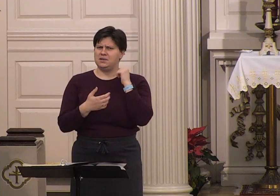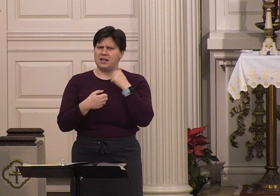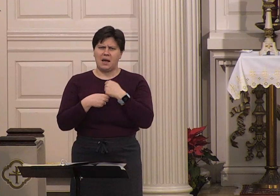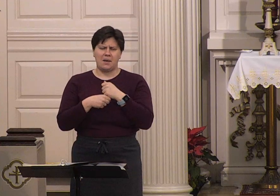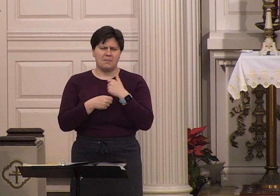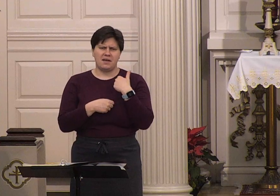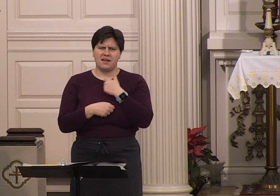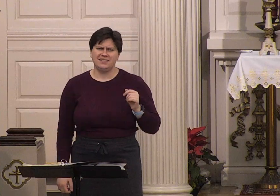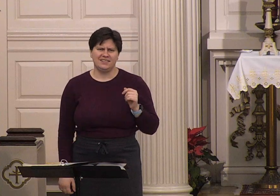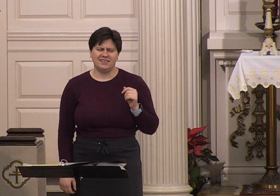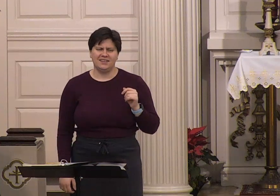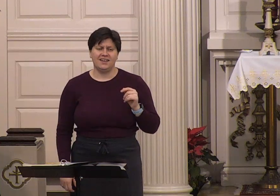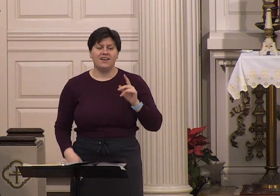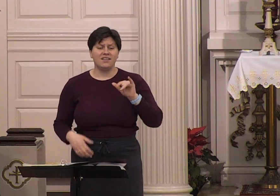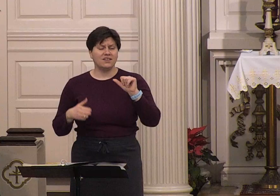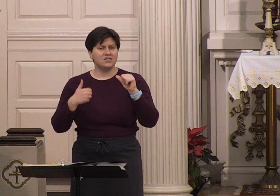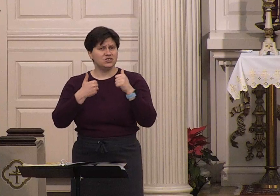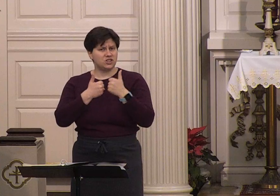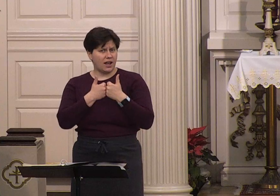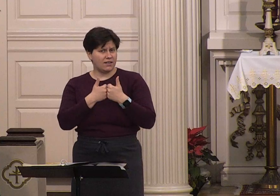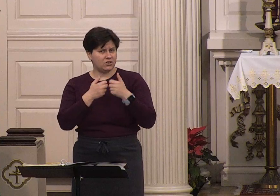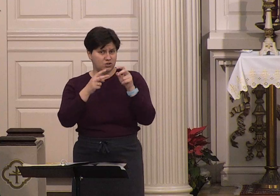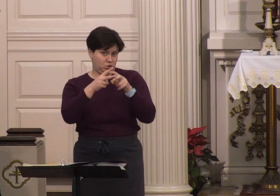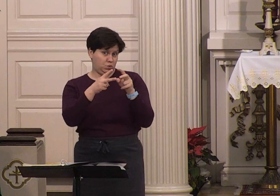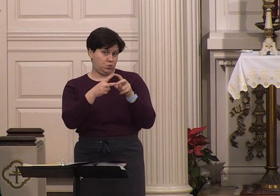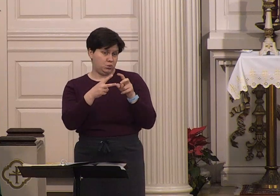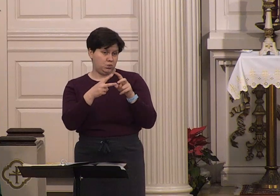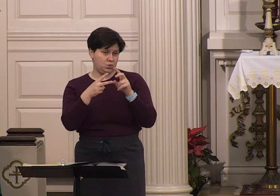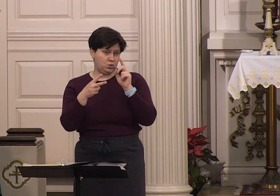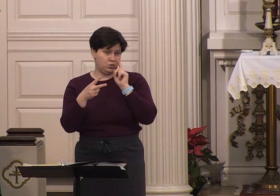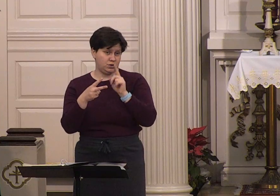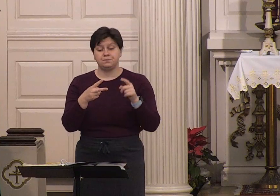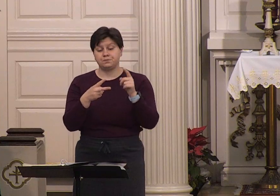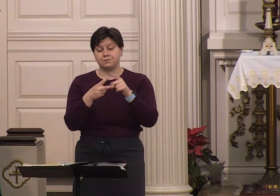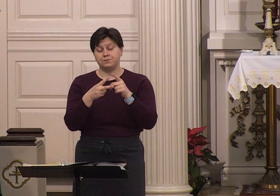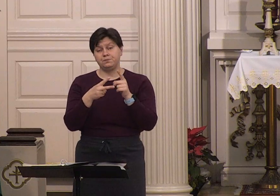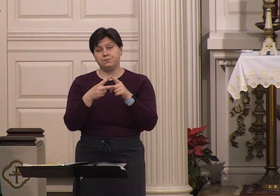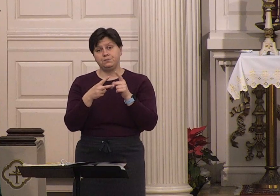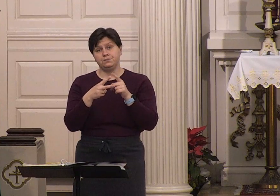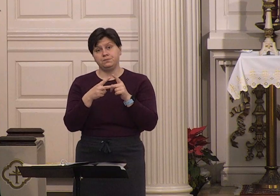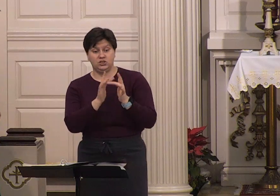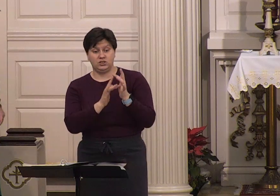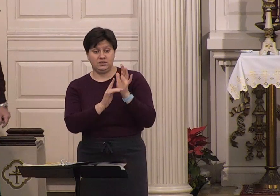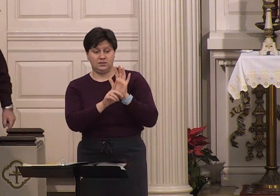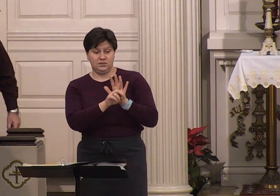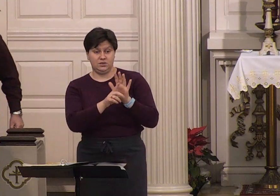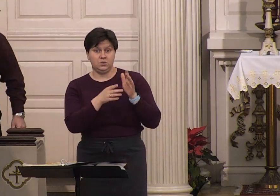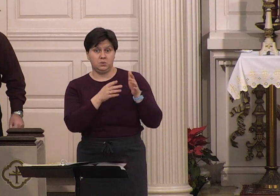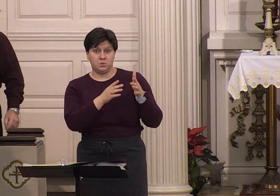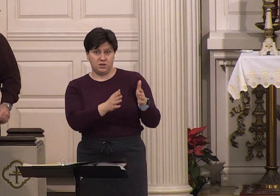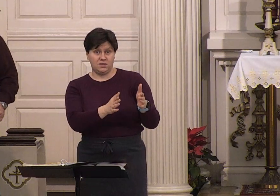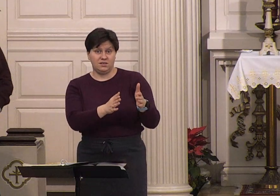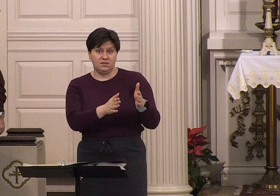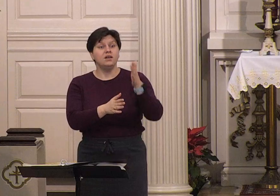challenge is, well, at least twofold. One is, Jesus' way, will I actually get happy?